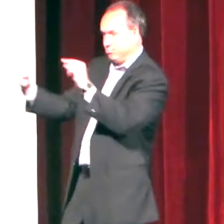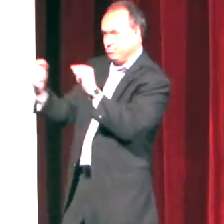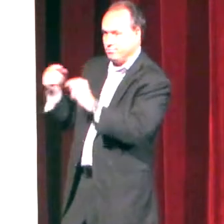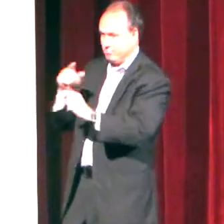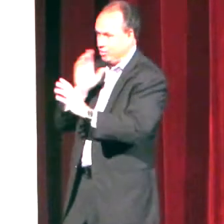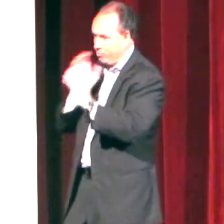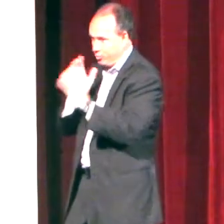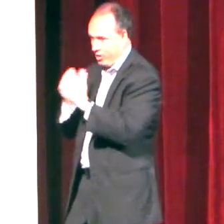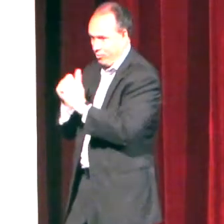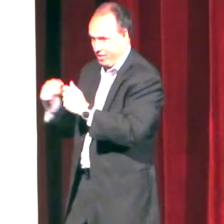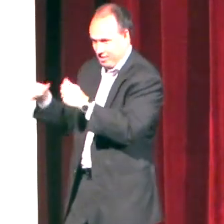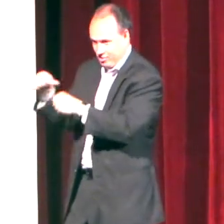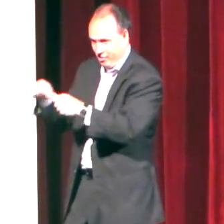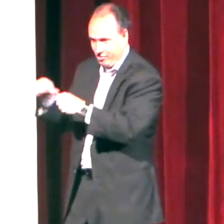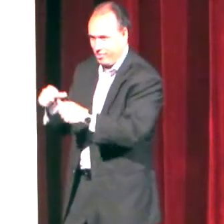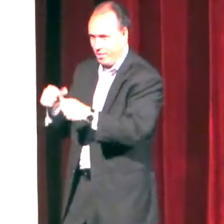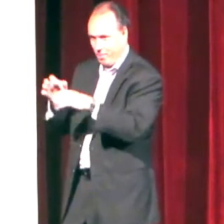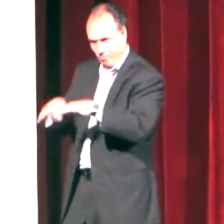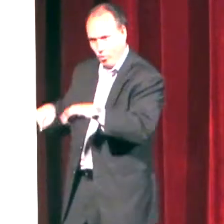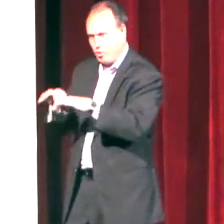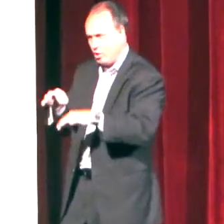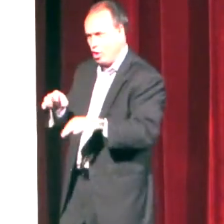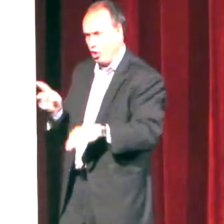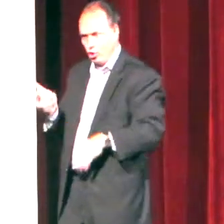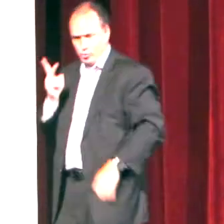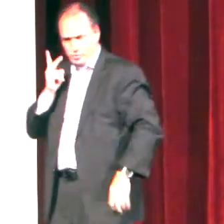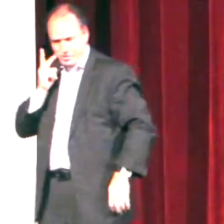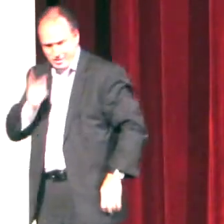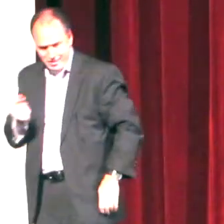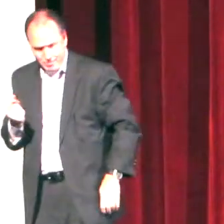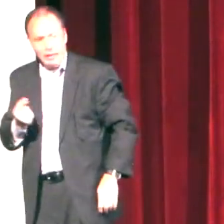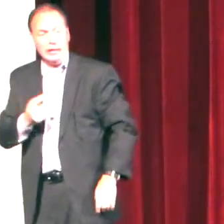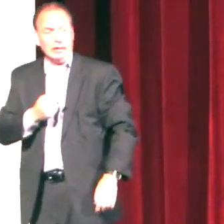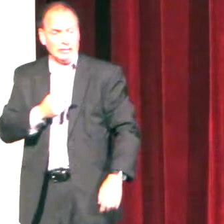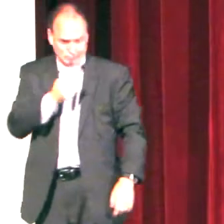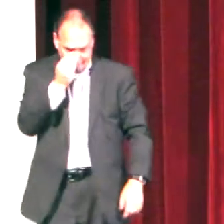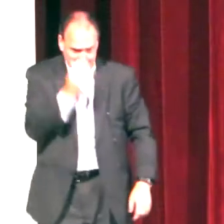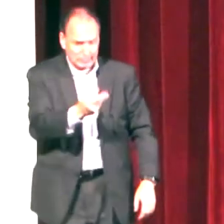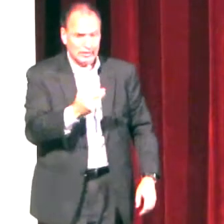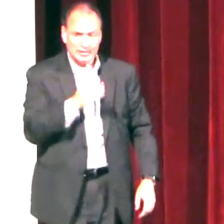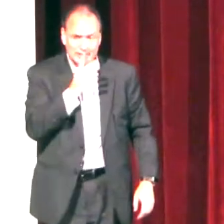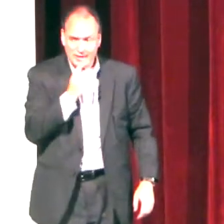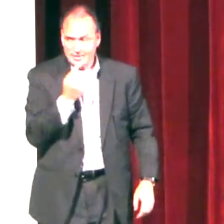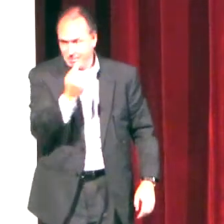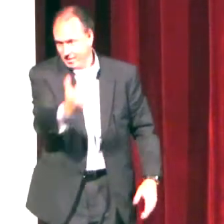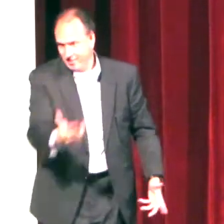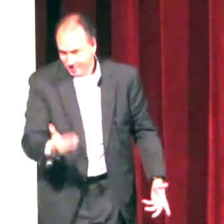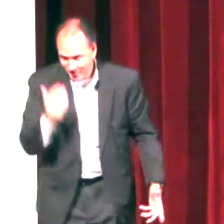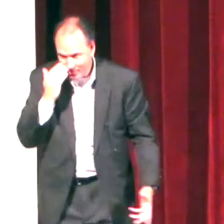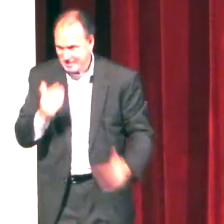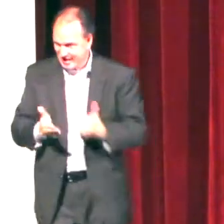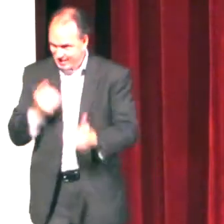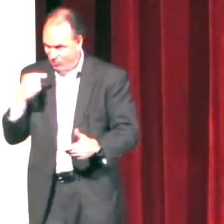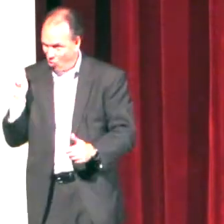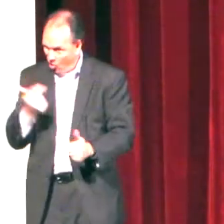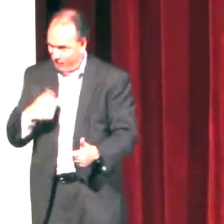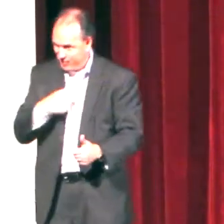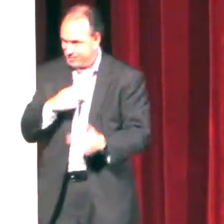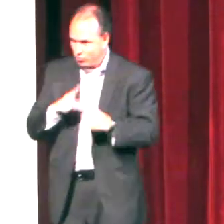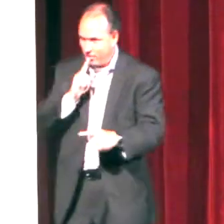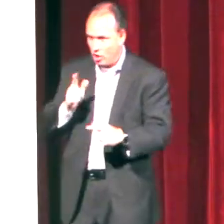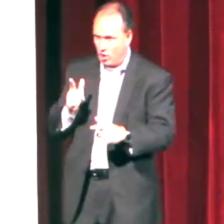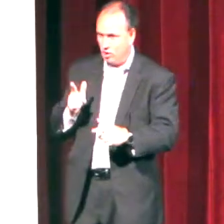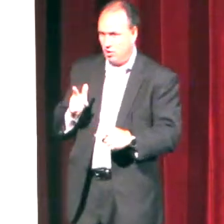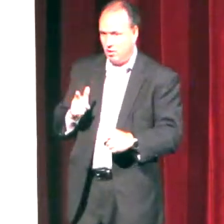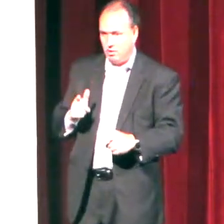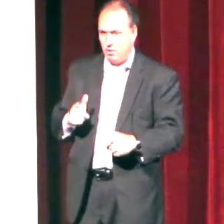your children about reporting what they hear, reporting things. You know, a lot of times it's so easy for all of us really to just brush